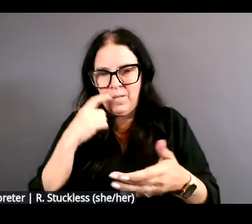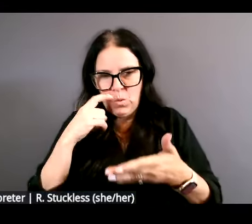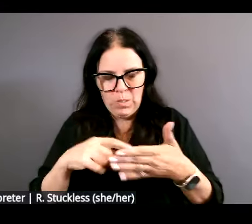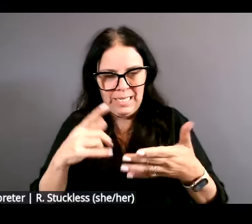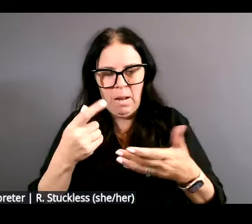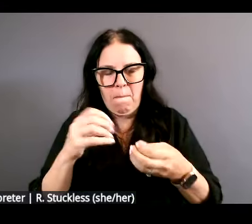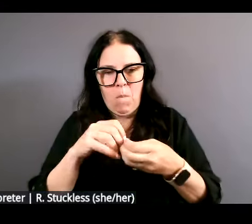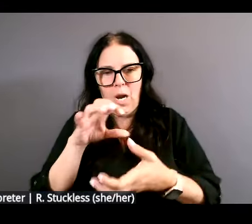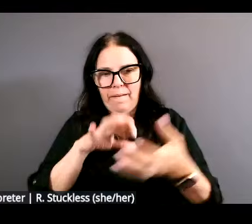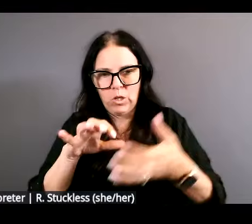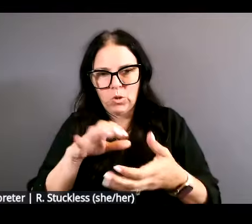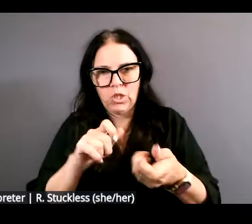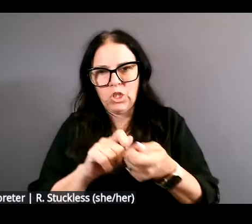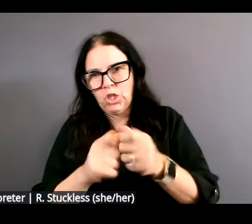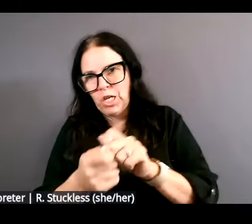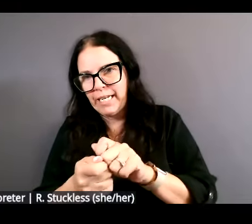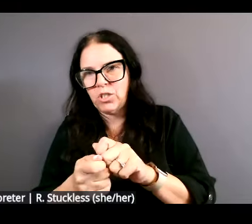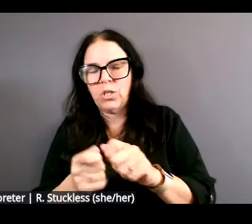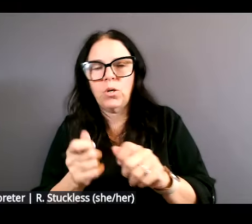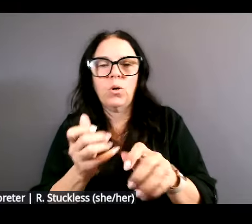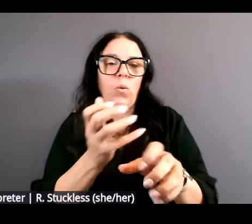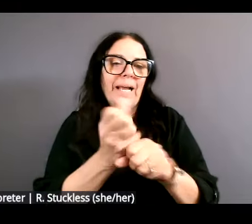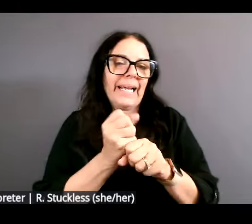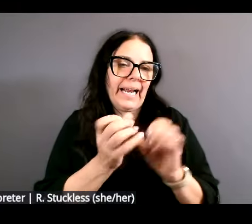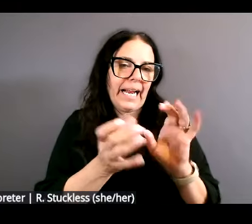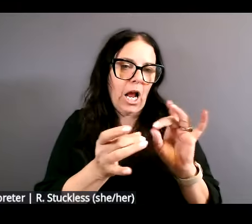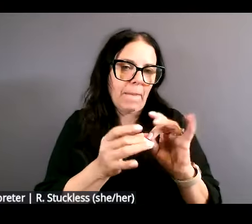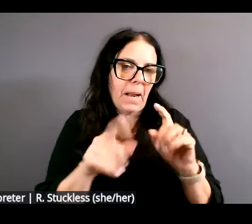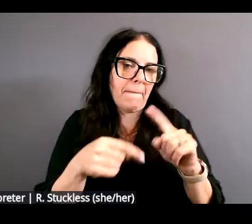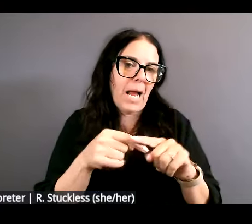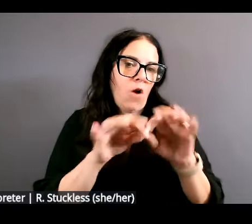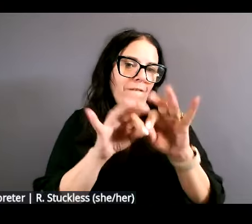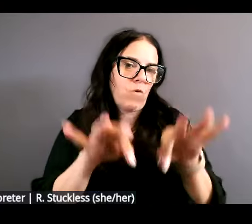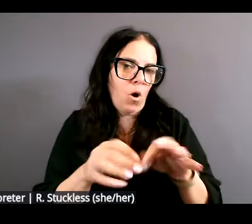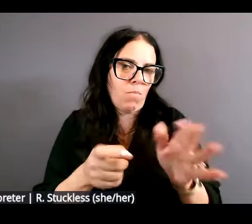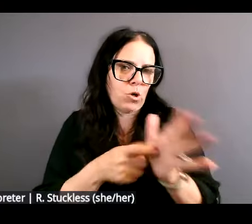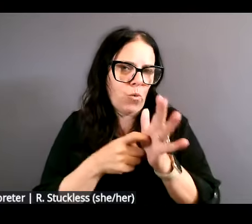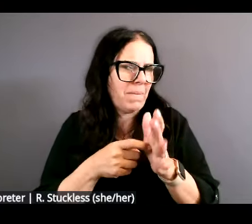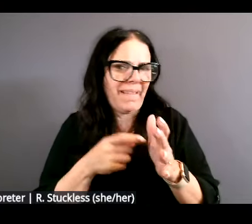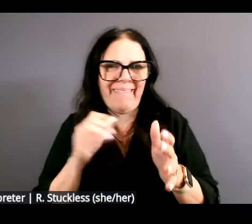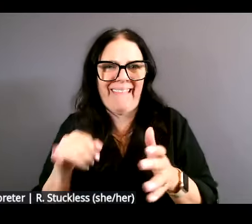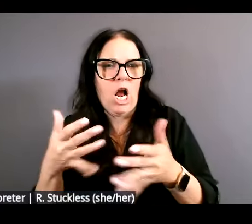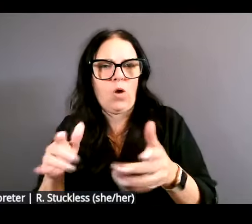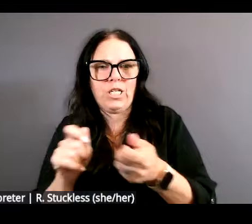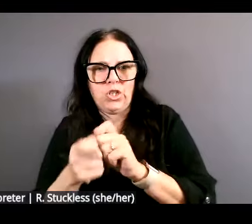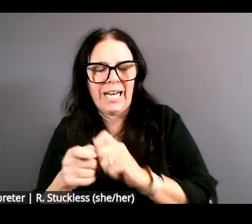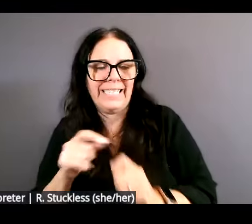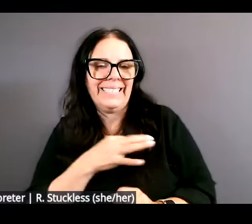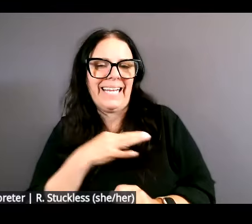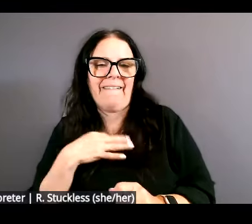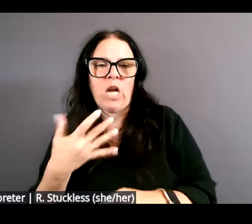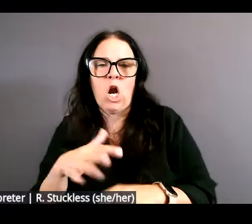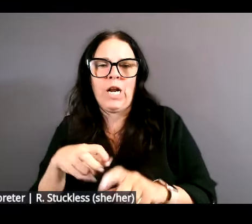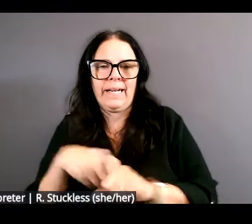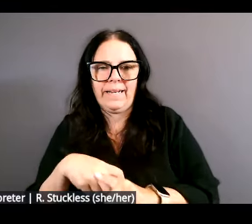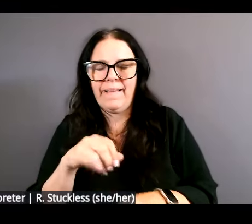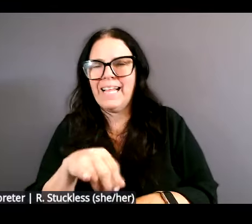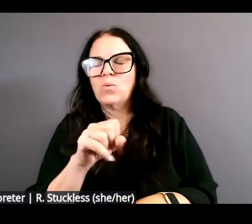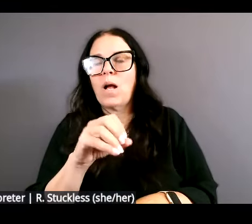confusion. It's causing changes. We're receiving comments about form requirements that have already been changed that staff has already caught. So it's not really